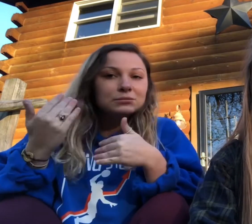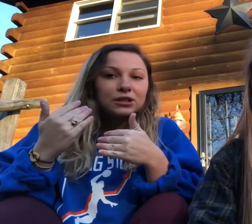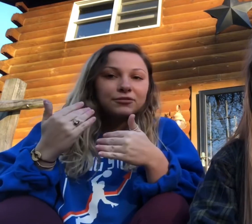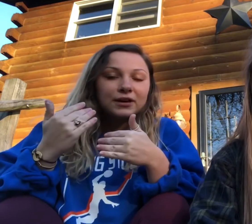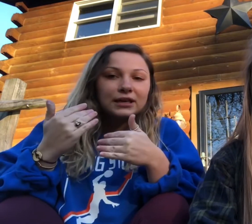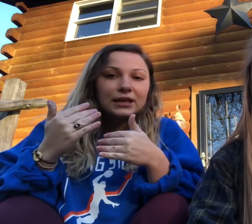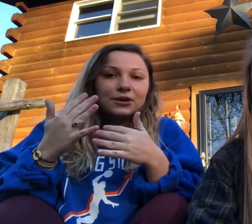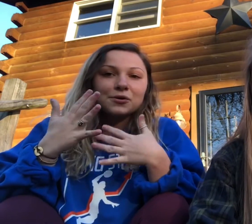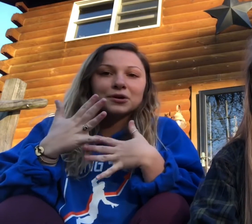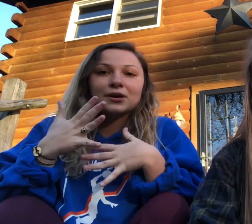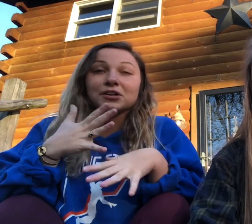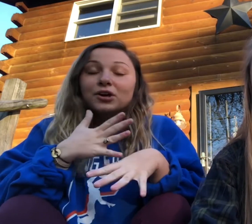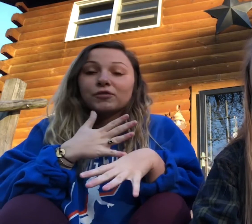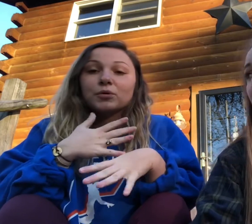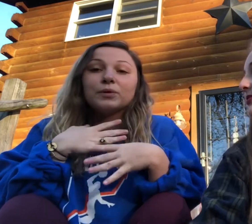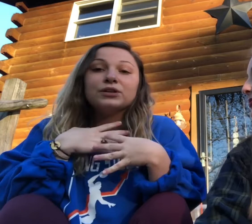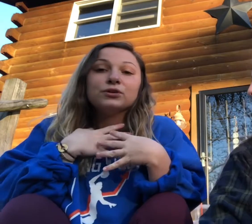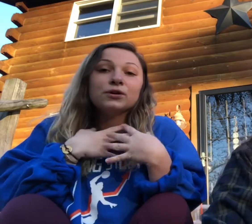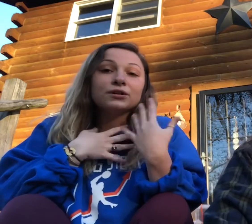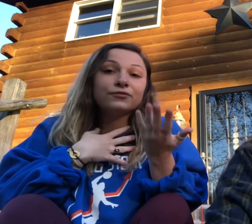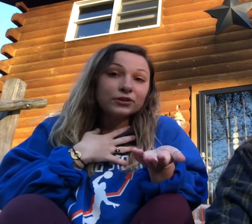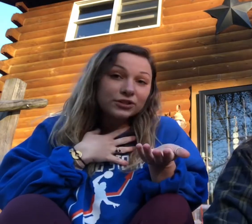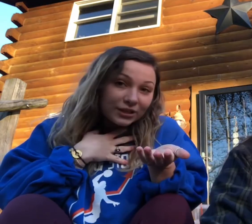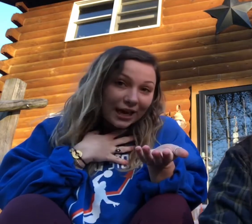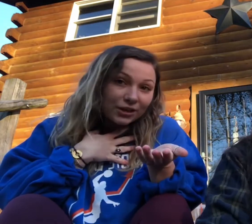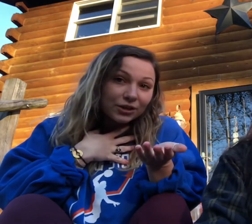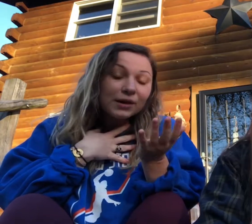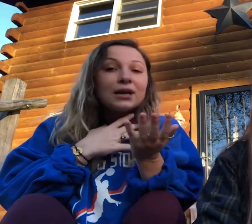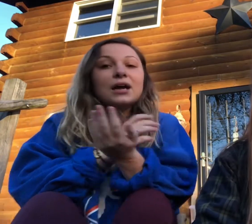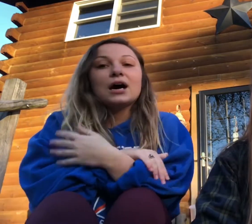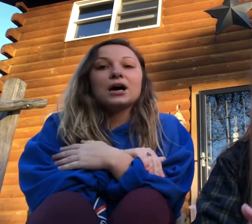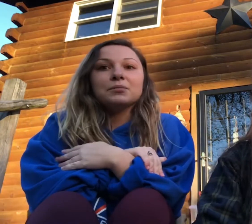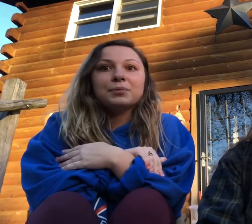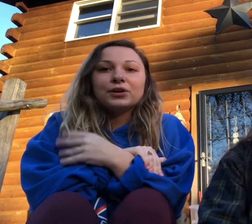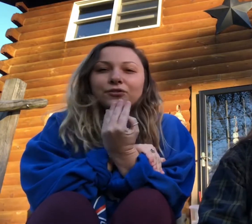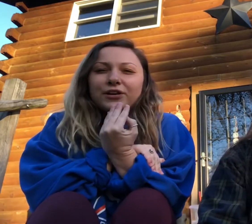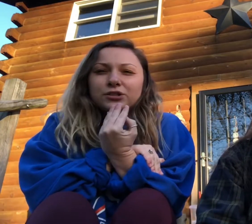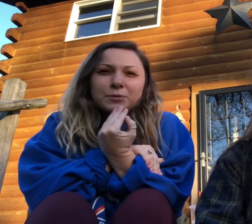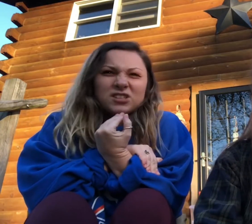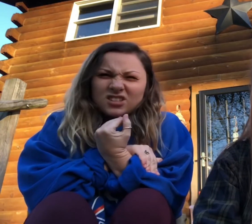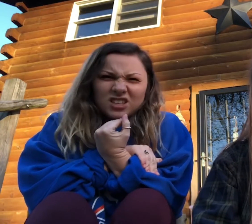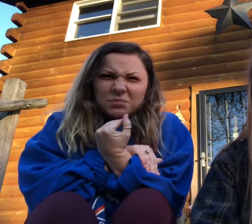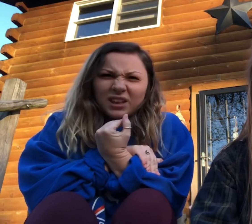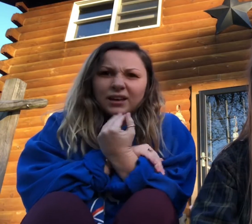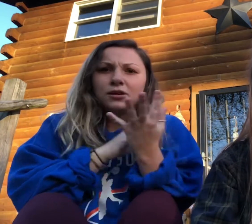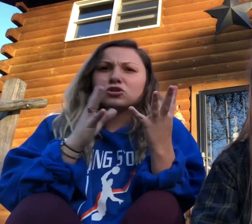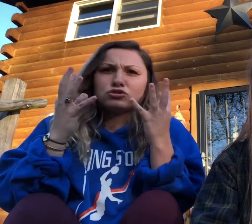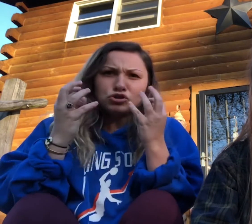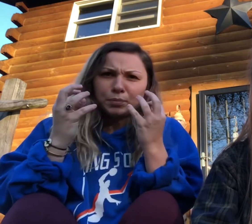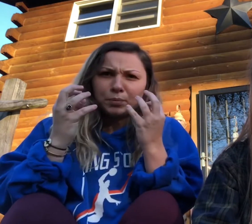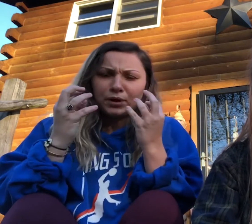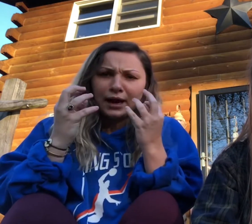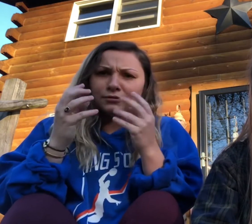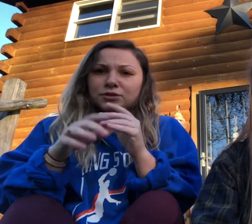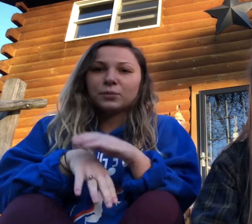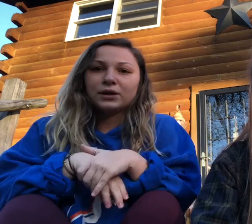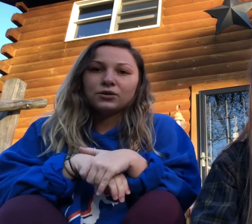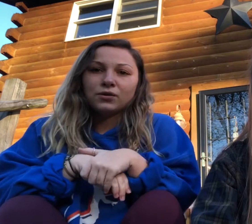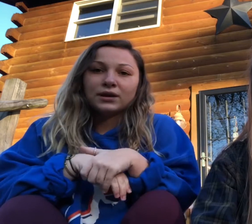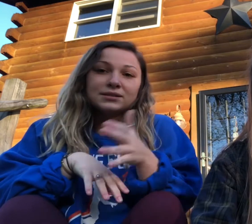little funky or uncomfortable when you're first learning how to do it, but your facial expressions need to be like super pronounced when you're assigning